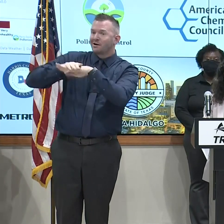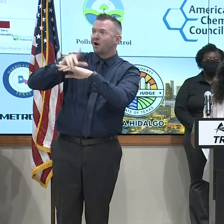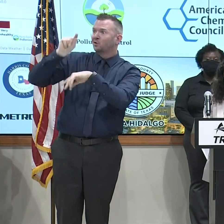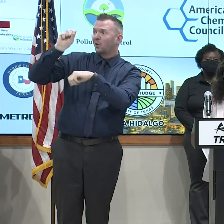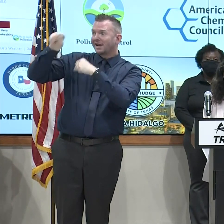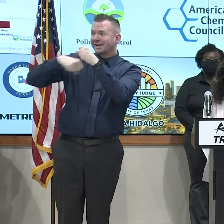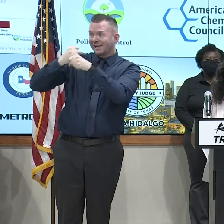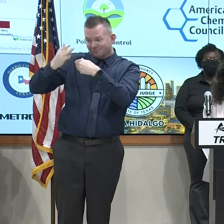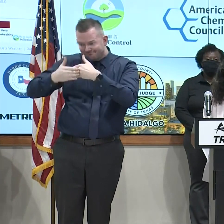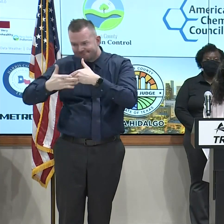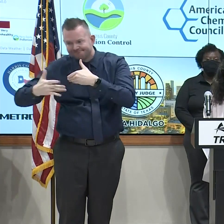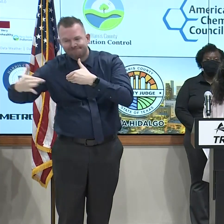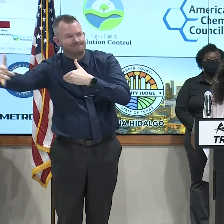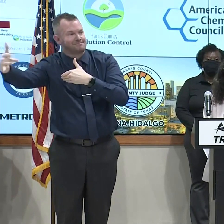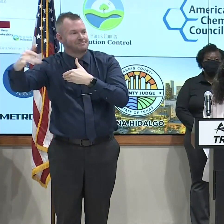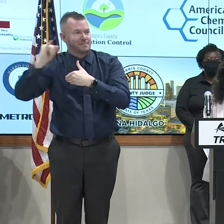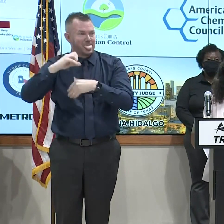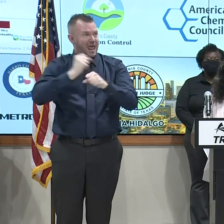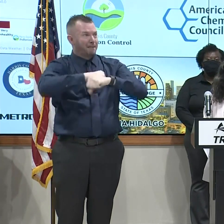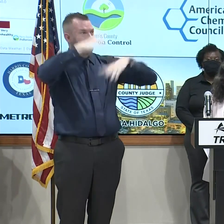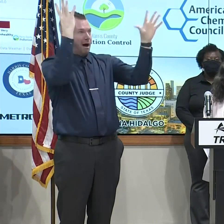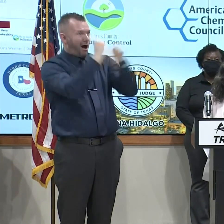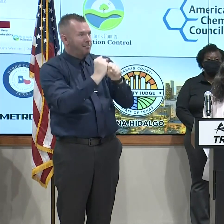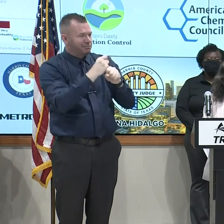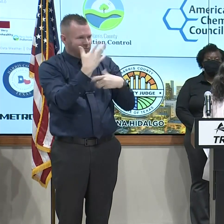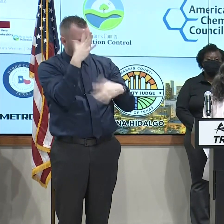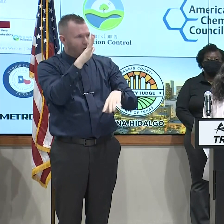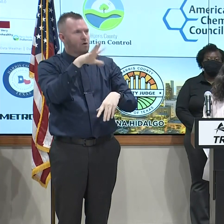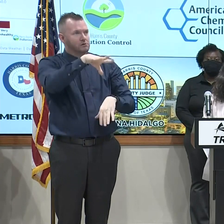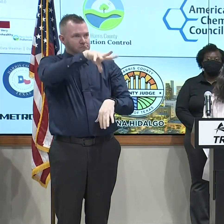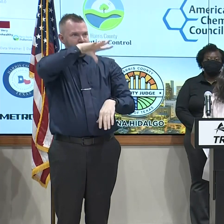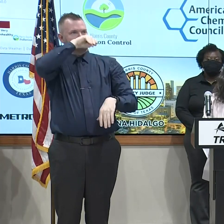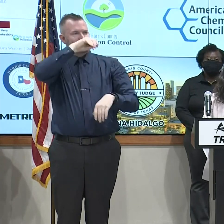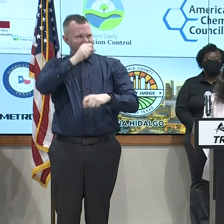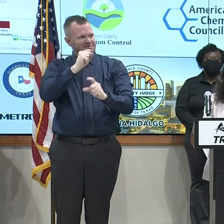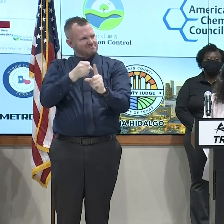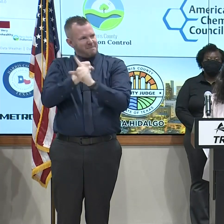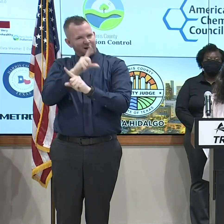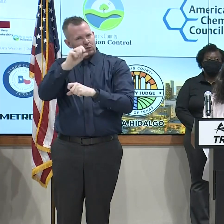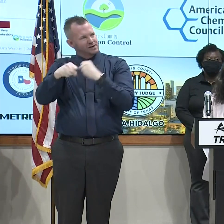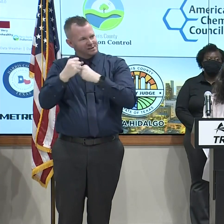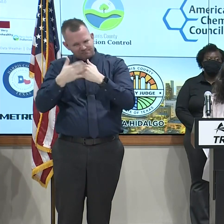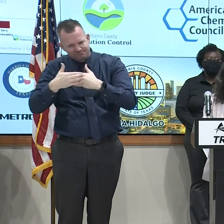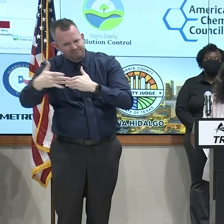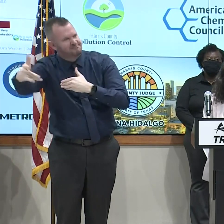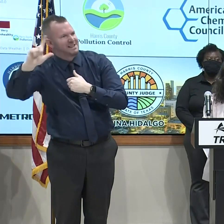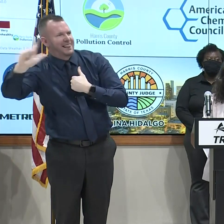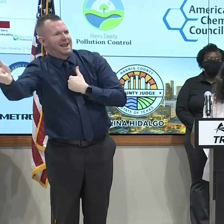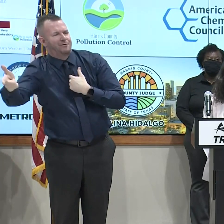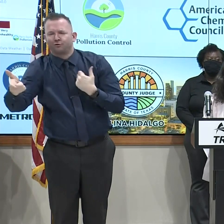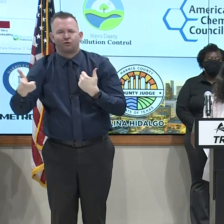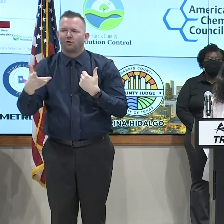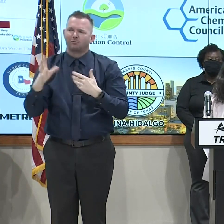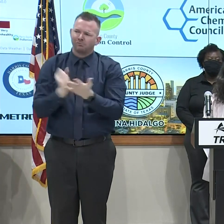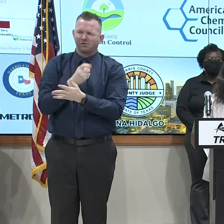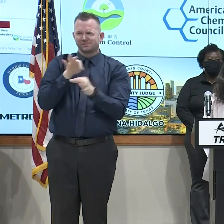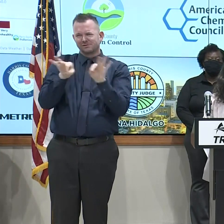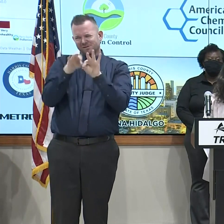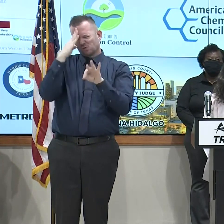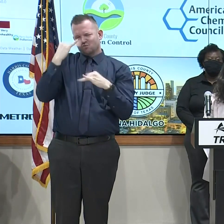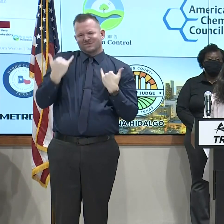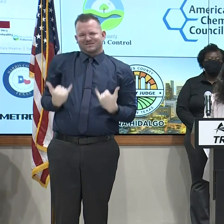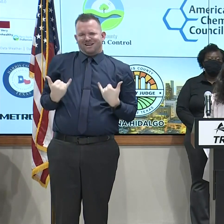zip code in Harris County you live in. So, while we're in some ways at the mercy of state and federal laws, which in